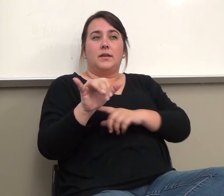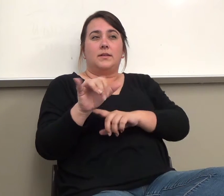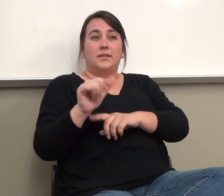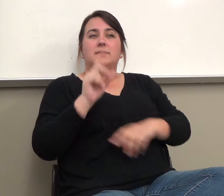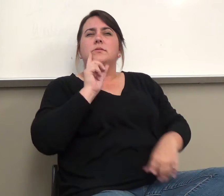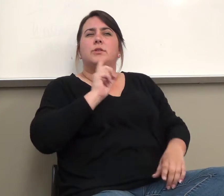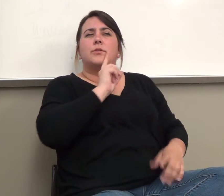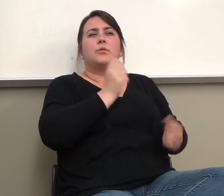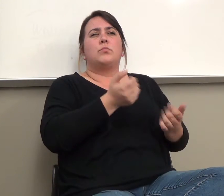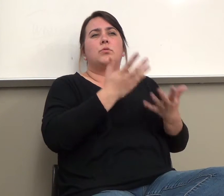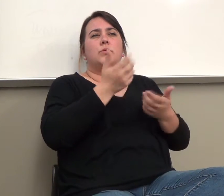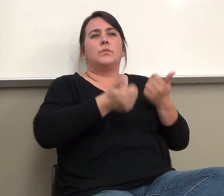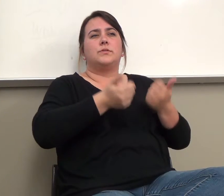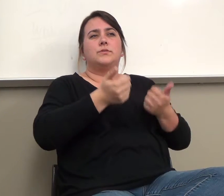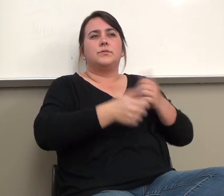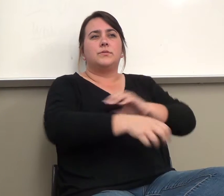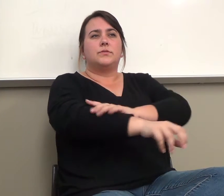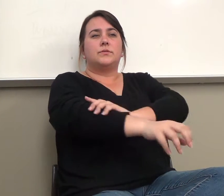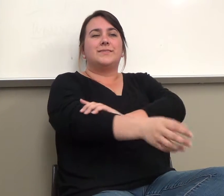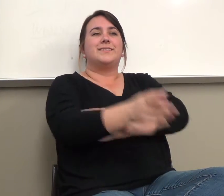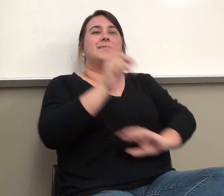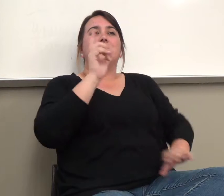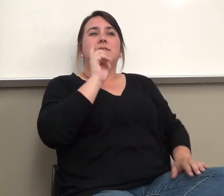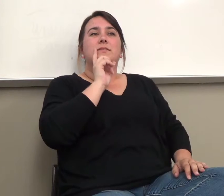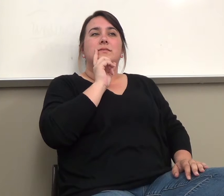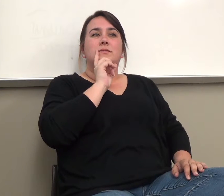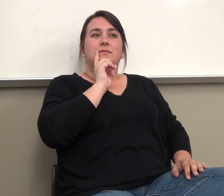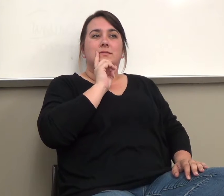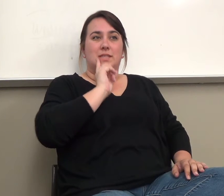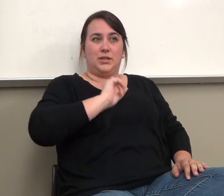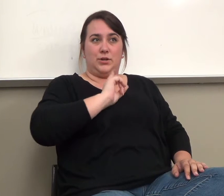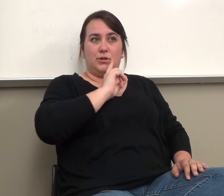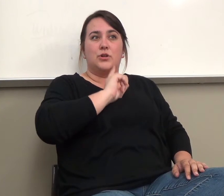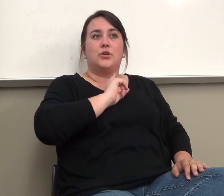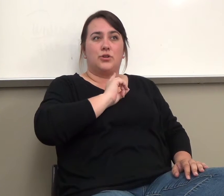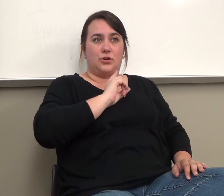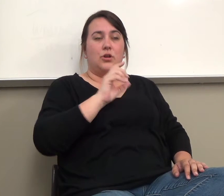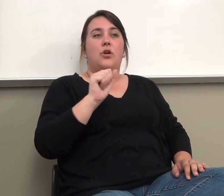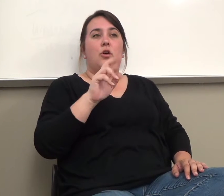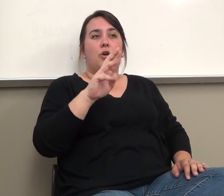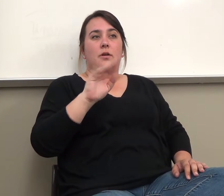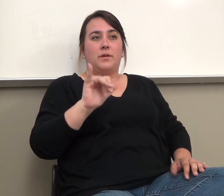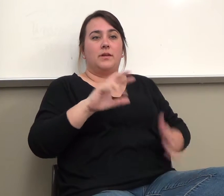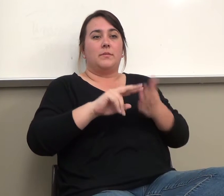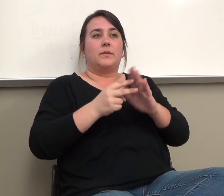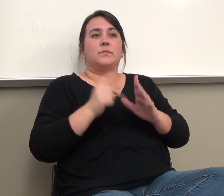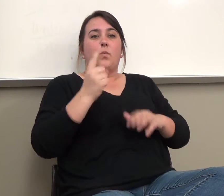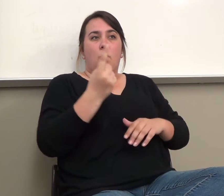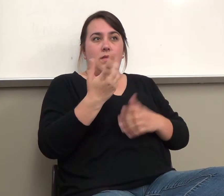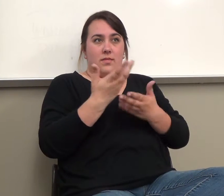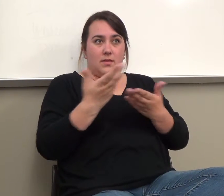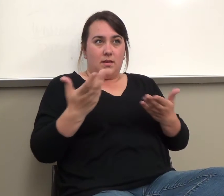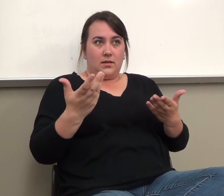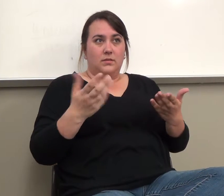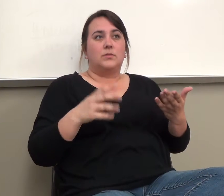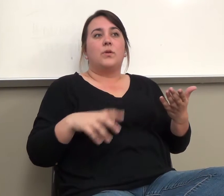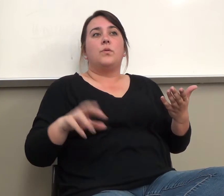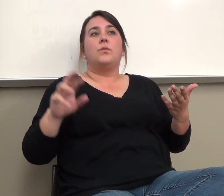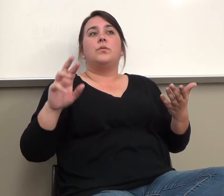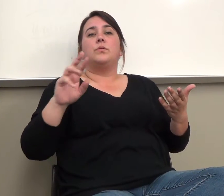plural? It's singular, it's an it. So this has to be rules. Okay,